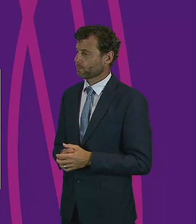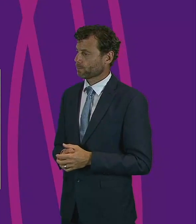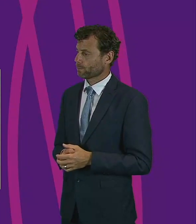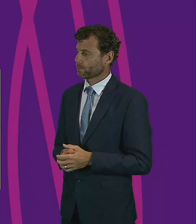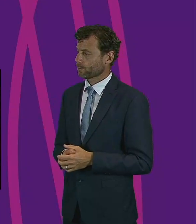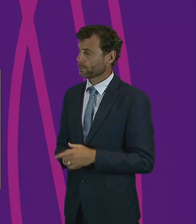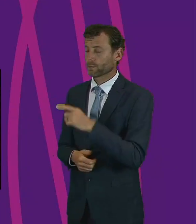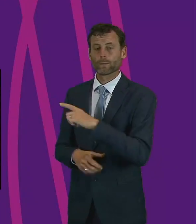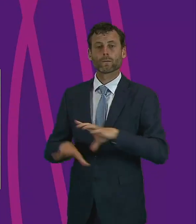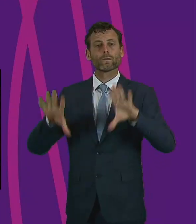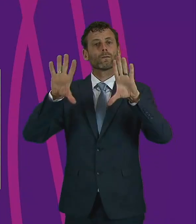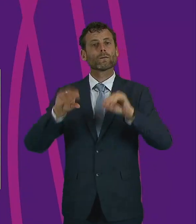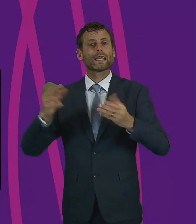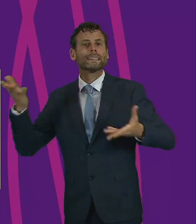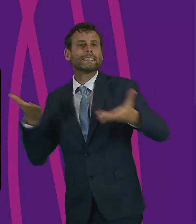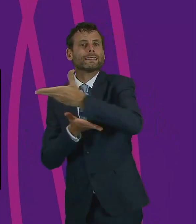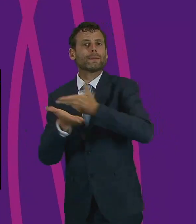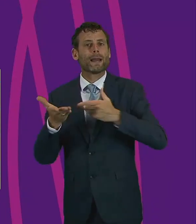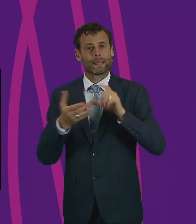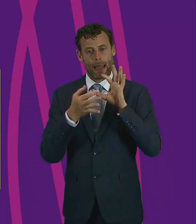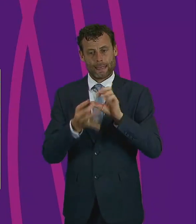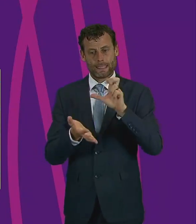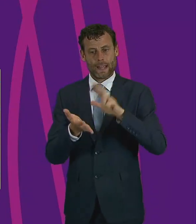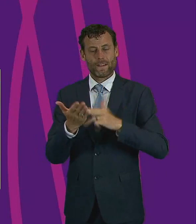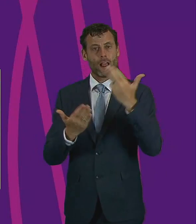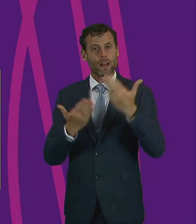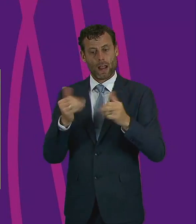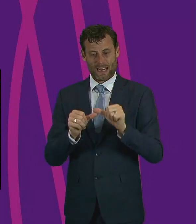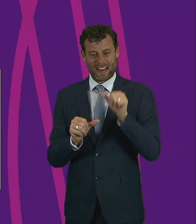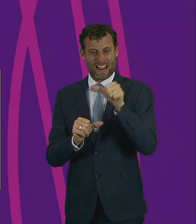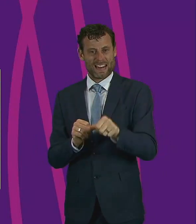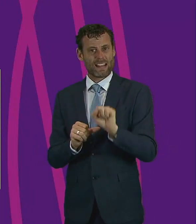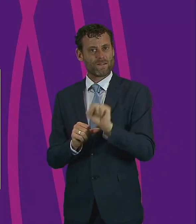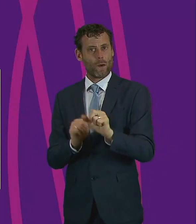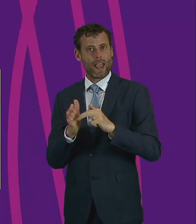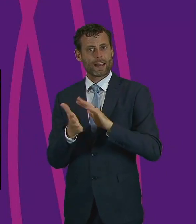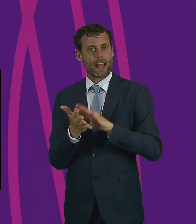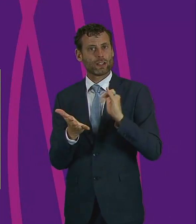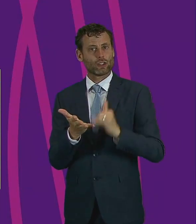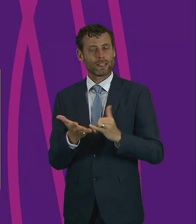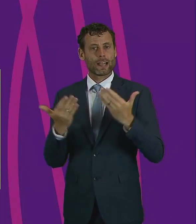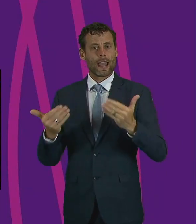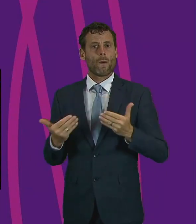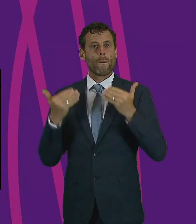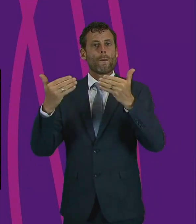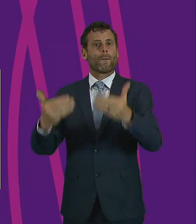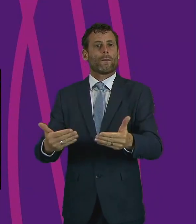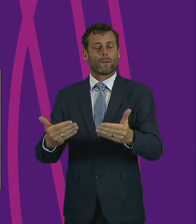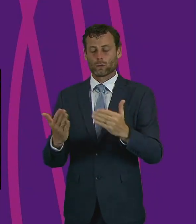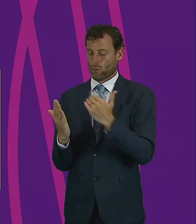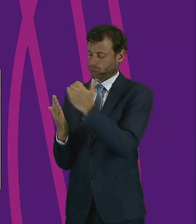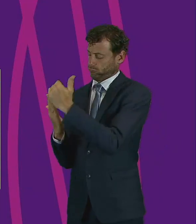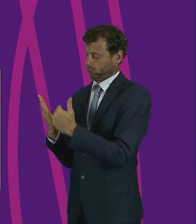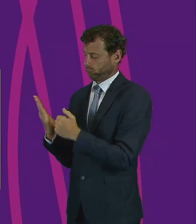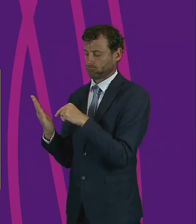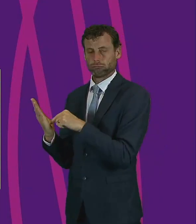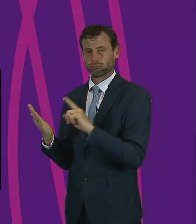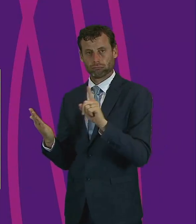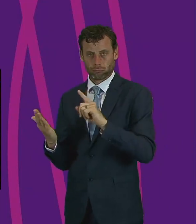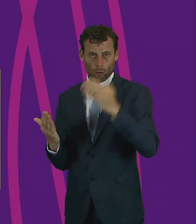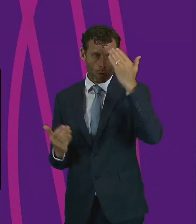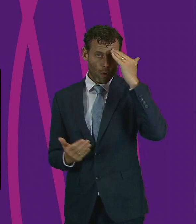And that concludes the debate on COVID-19 next steps for the NHS, and it's time to move on to the next item of business. Can I